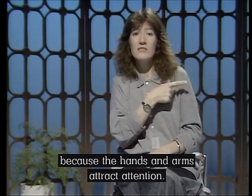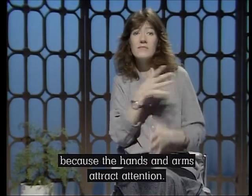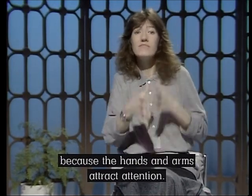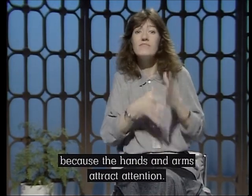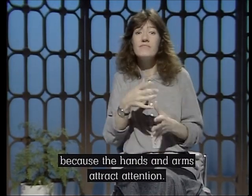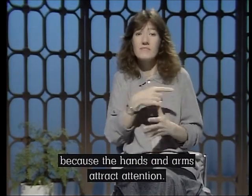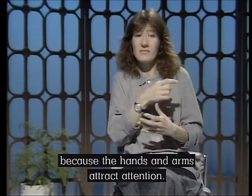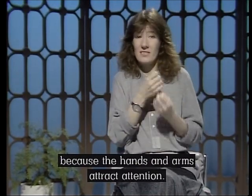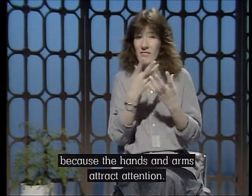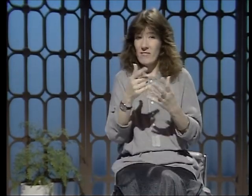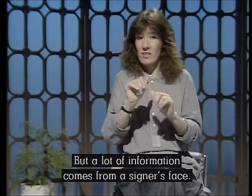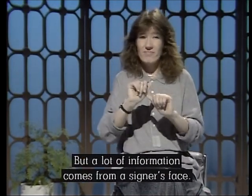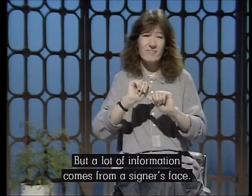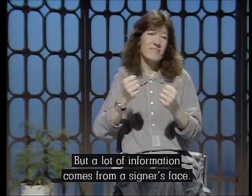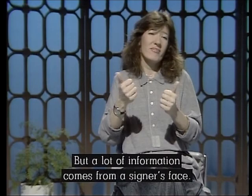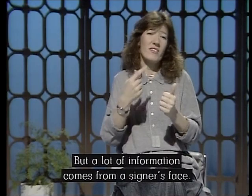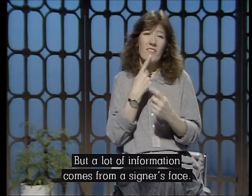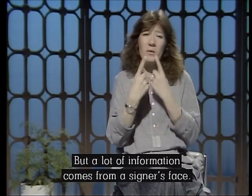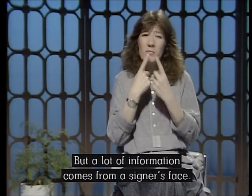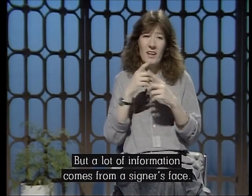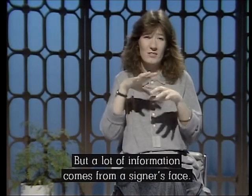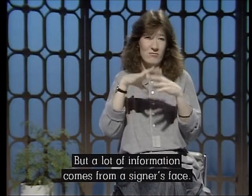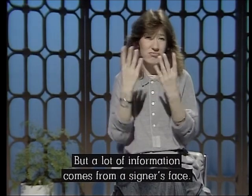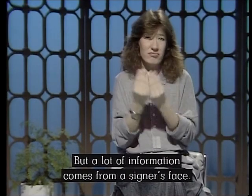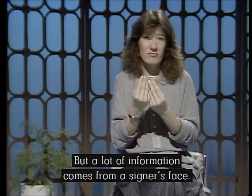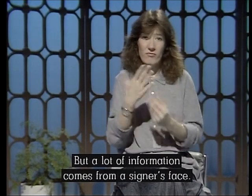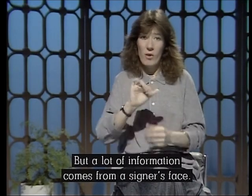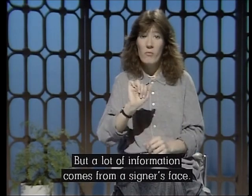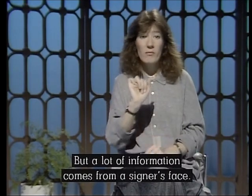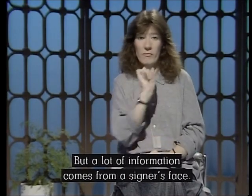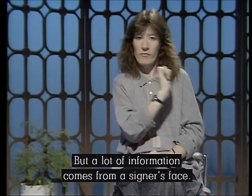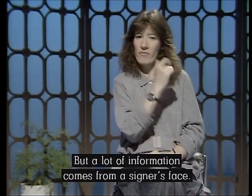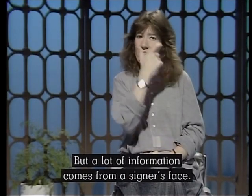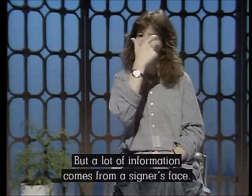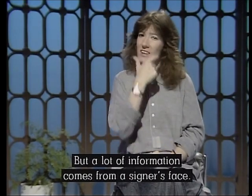attention. But as we've seen, a great deal of information comes from a signer's face.